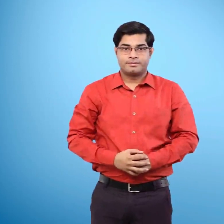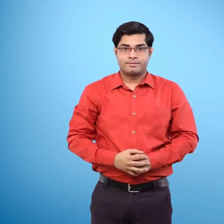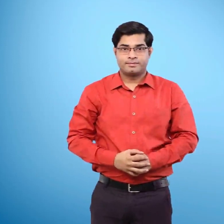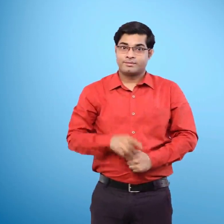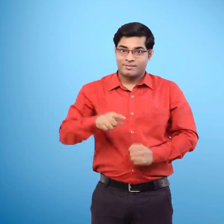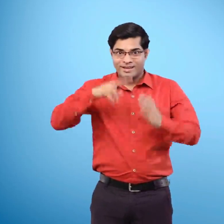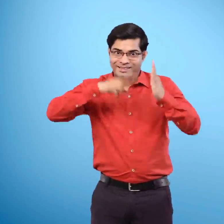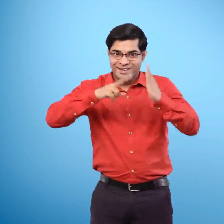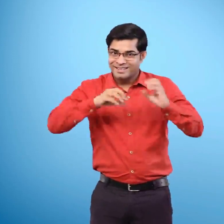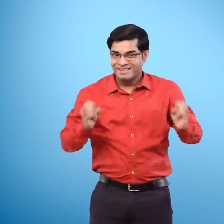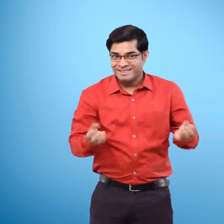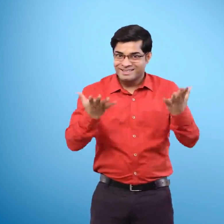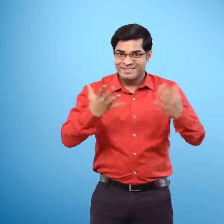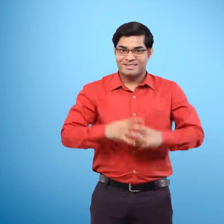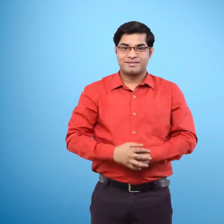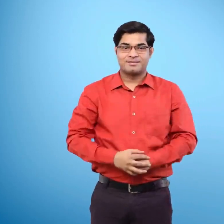Let's begin reading this page.